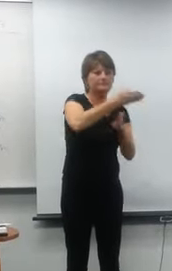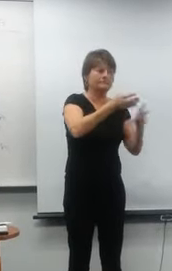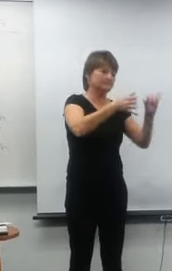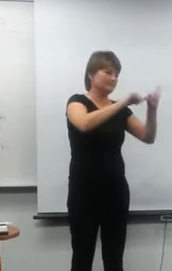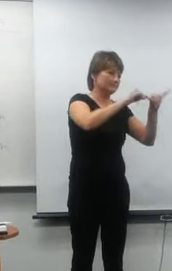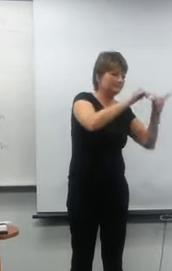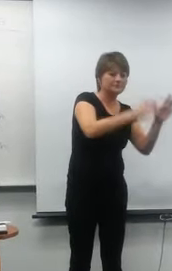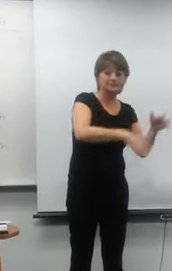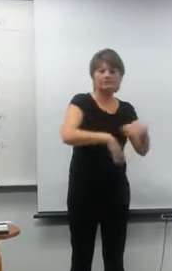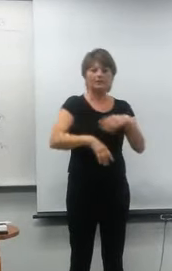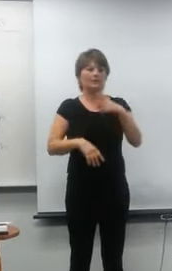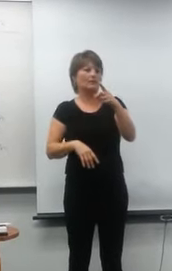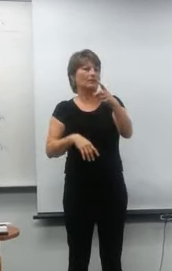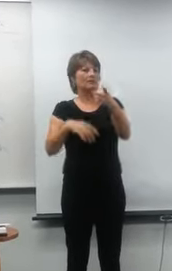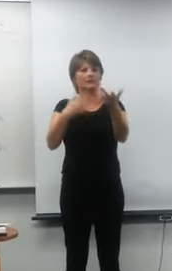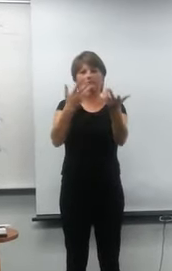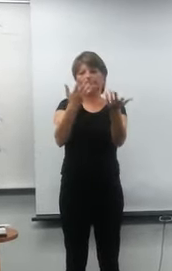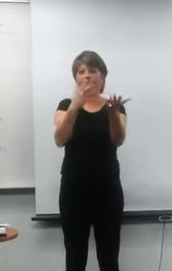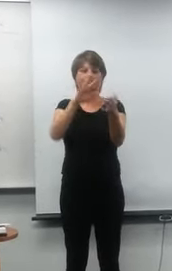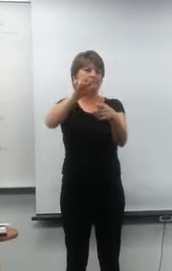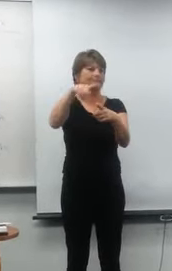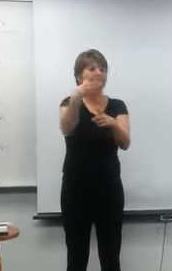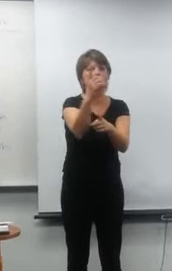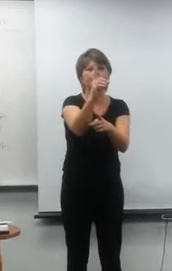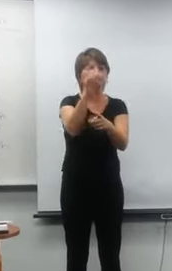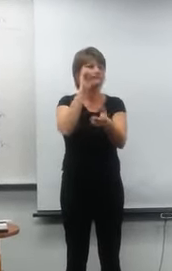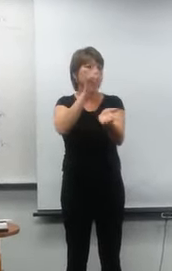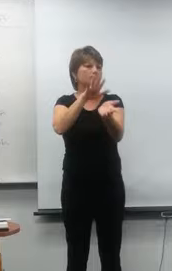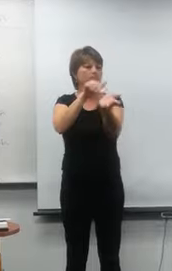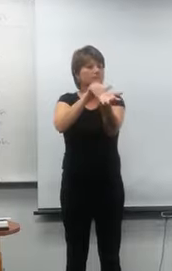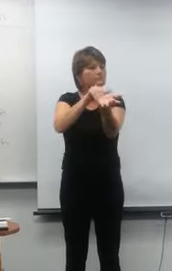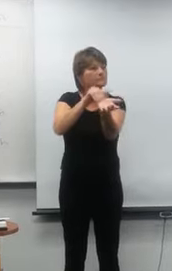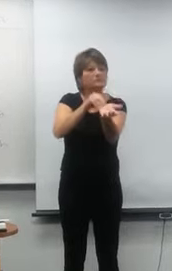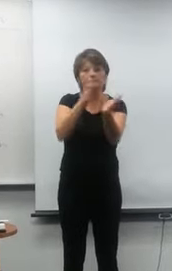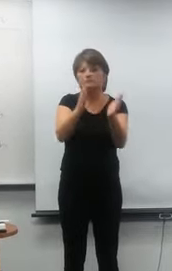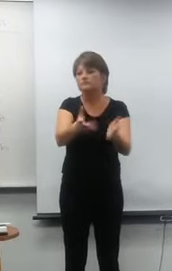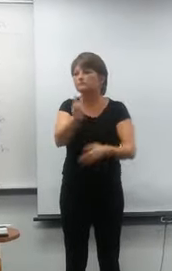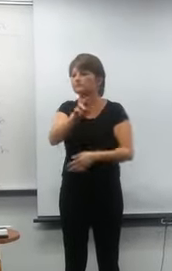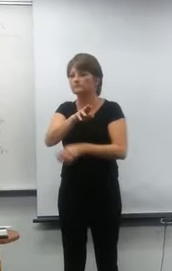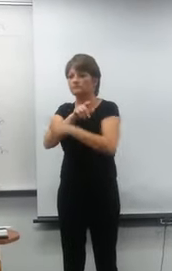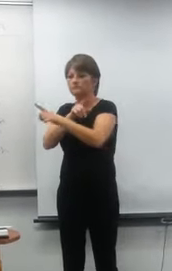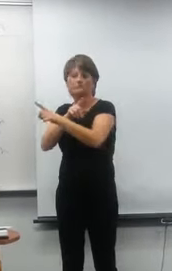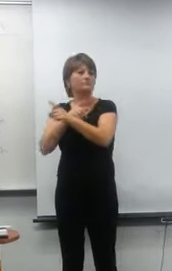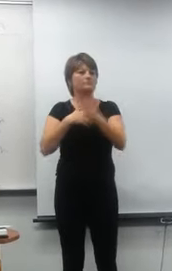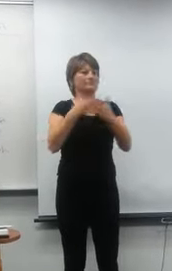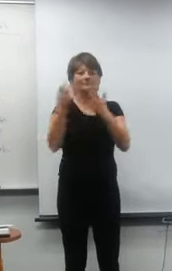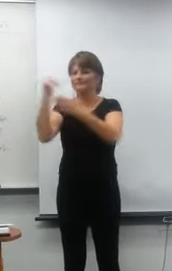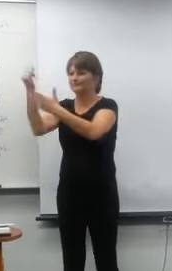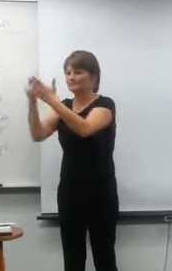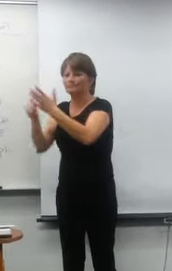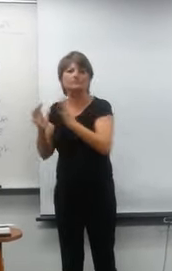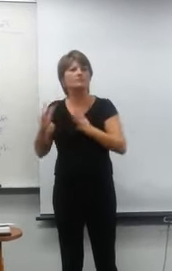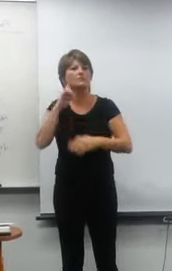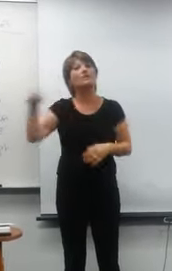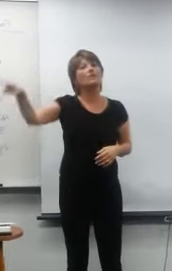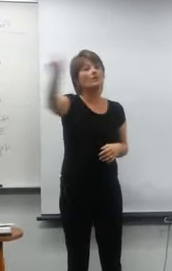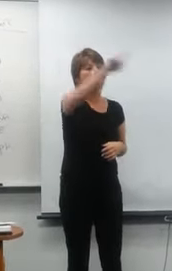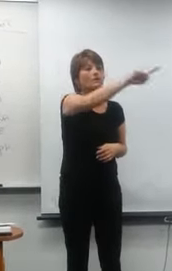most colleges out there, no matter what your major is, if you're an engineer, it's a doctorate studies, whatever that is, you're an art